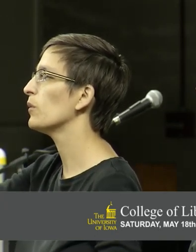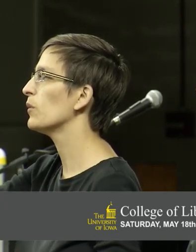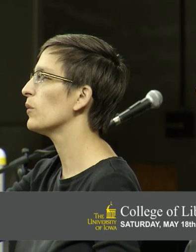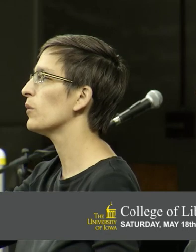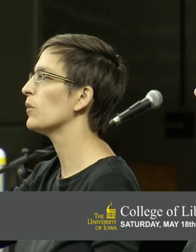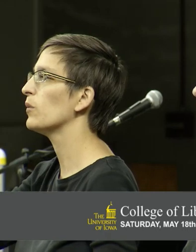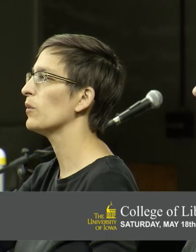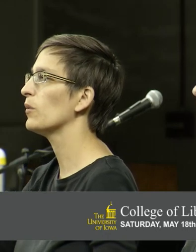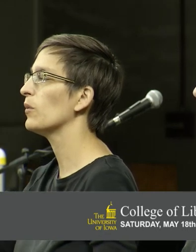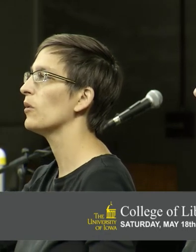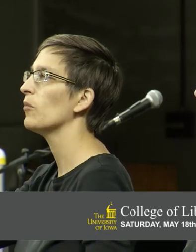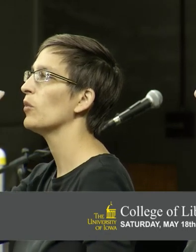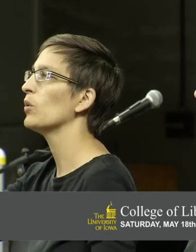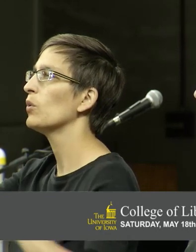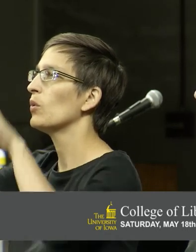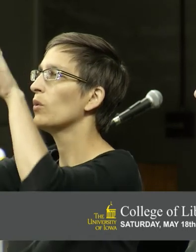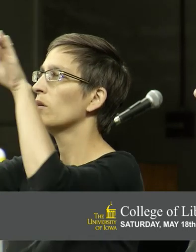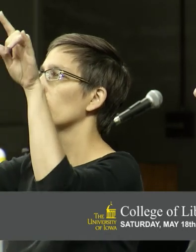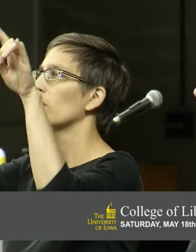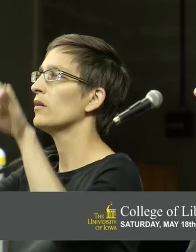stars through the